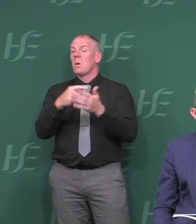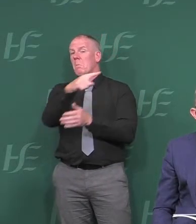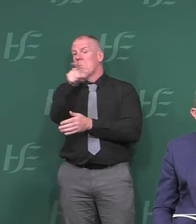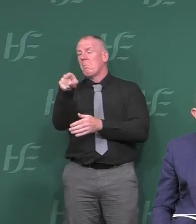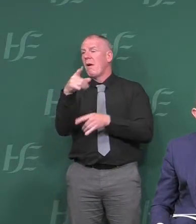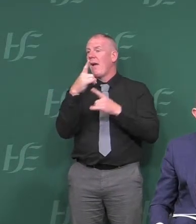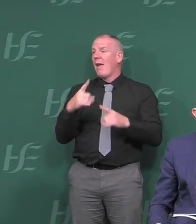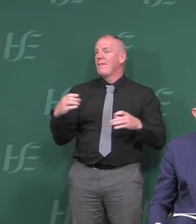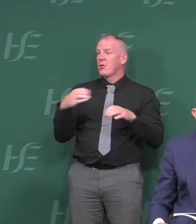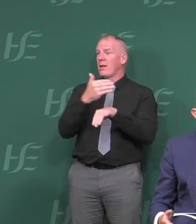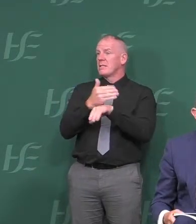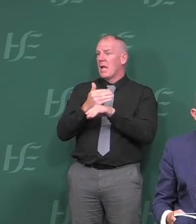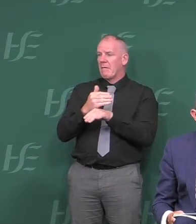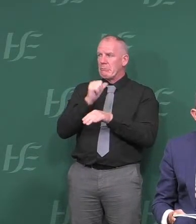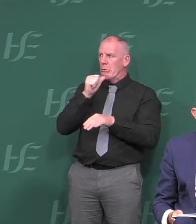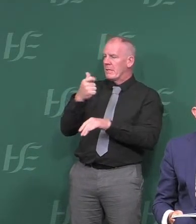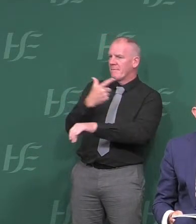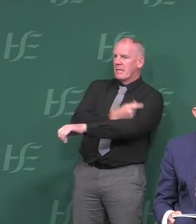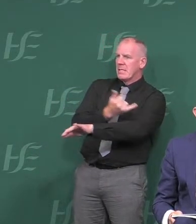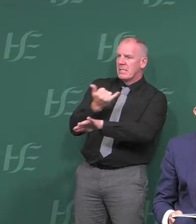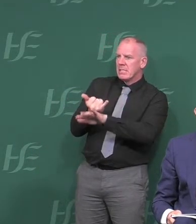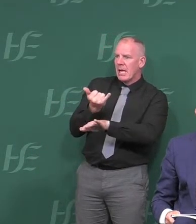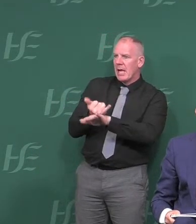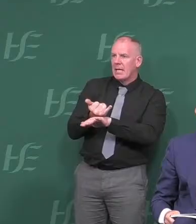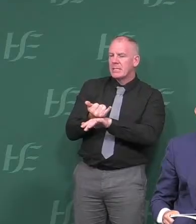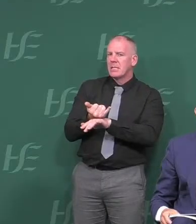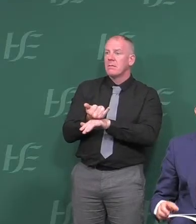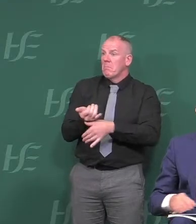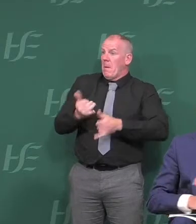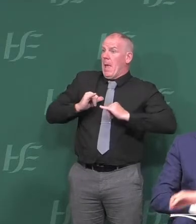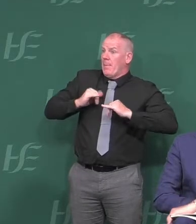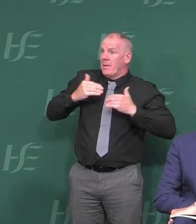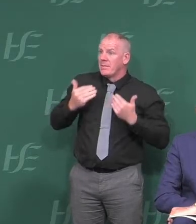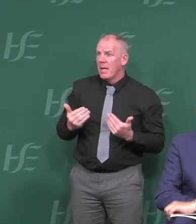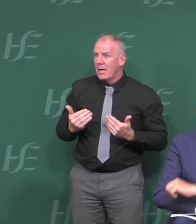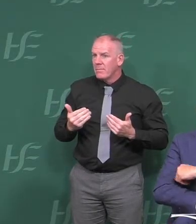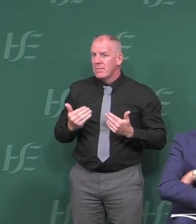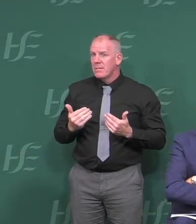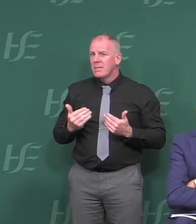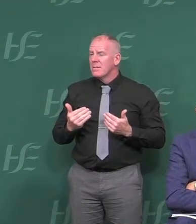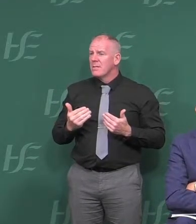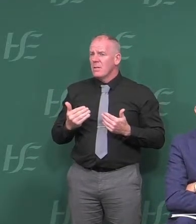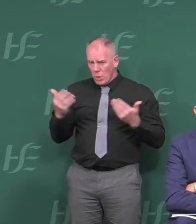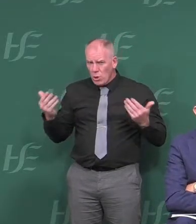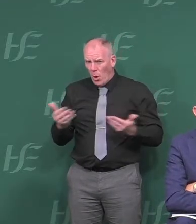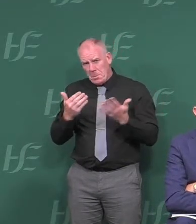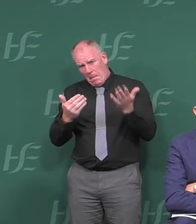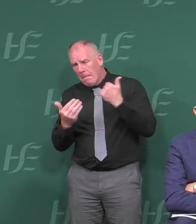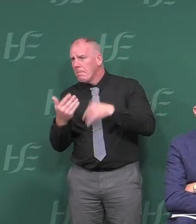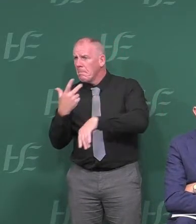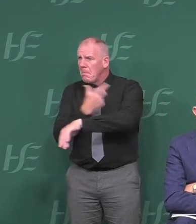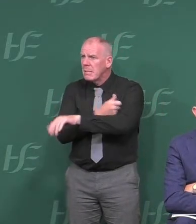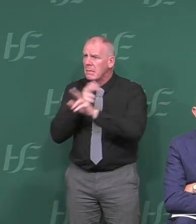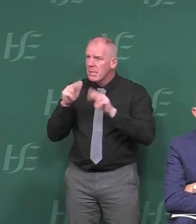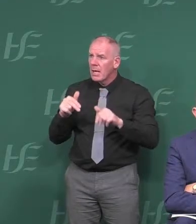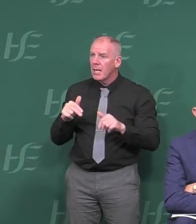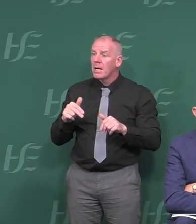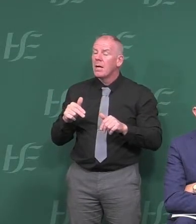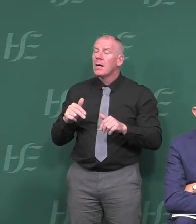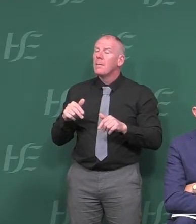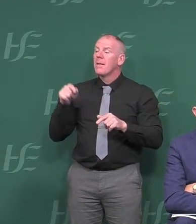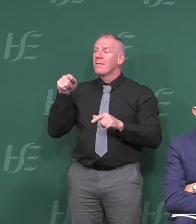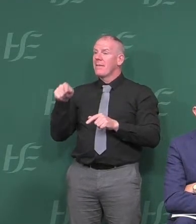for whatever reason haven't been vaccinated and for whom and are able to get the vaccine, there's no contraindication. We want to encourage them to get the vaccine. What we've done